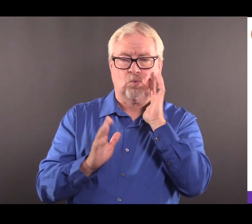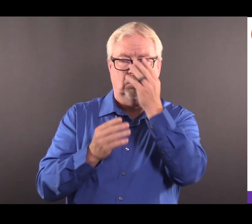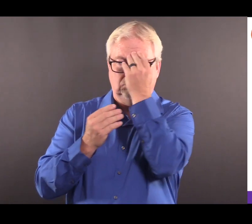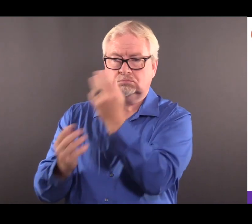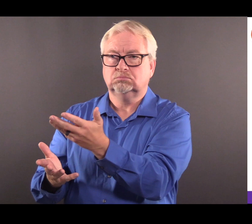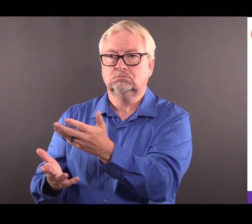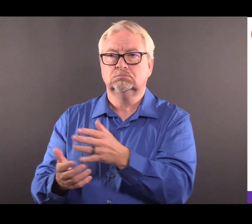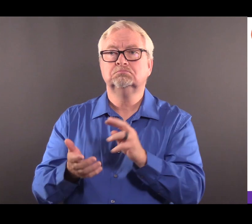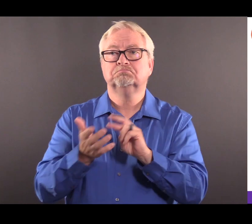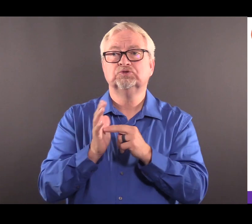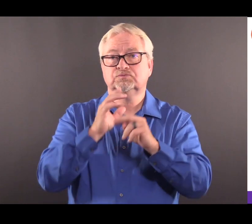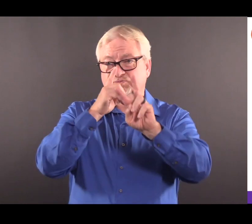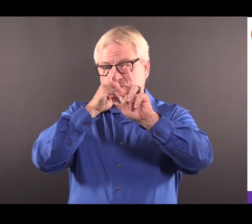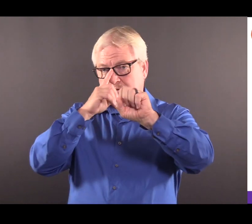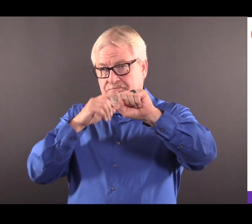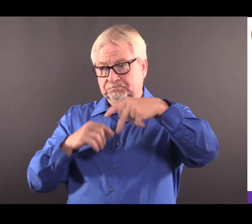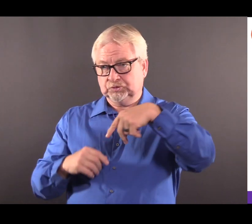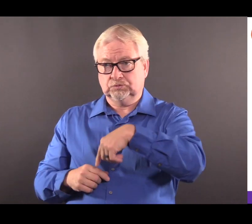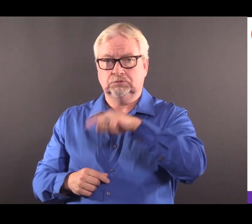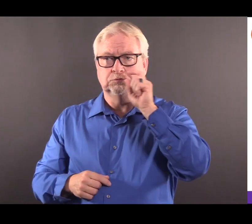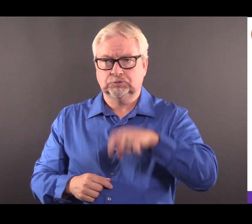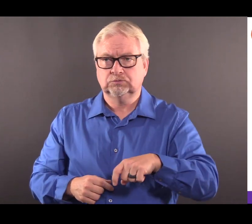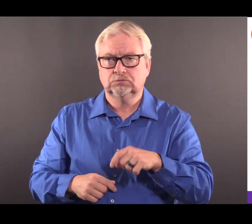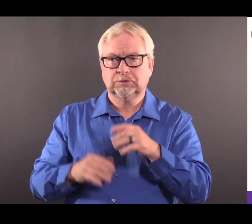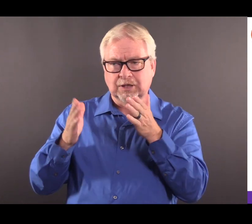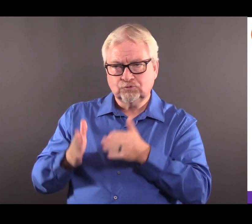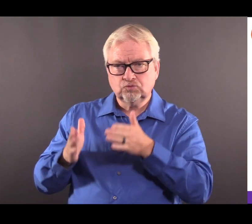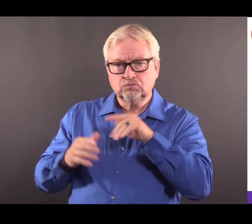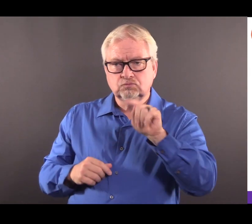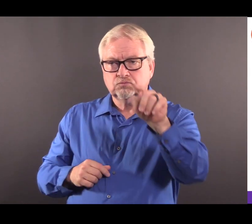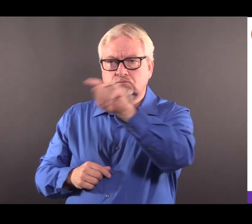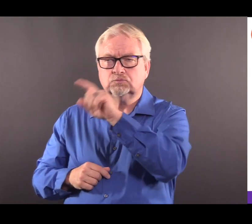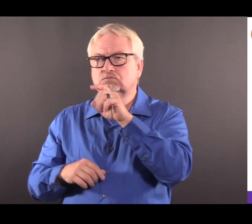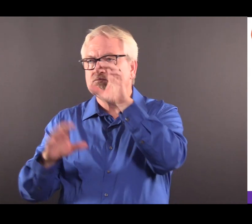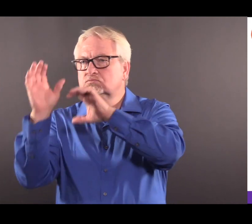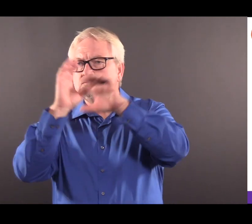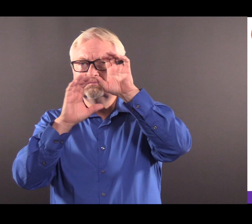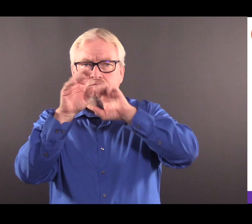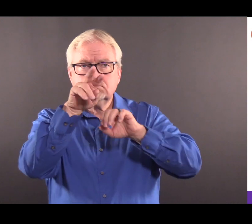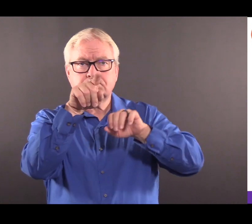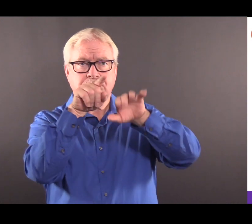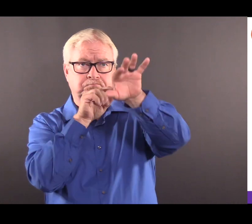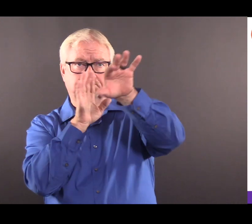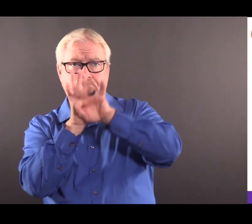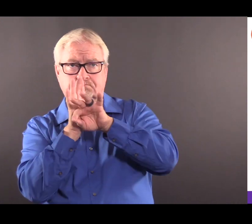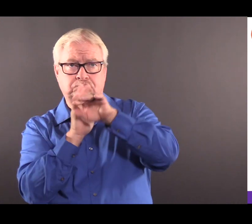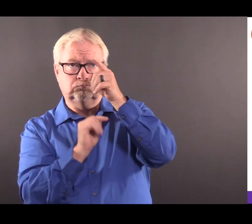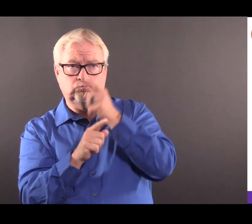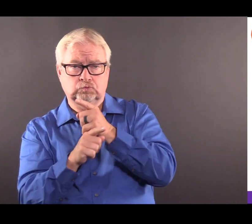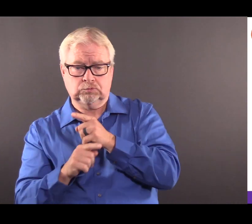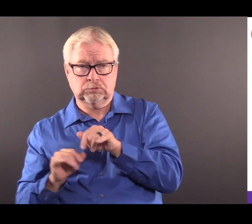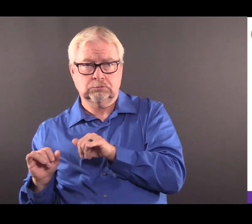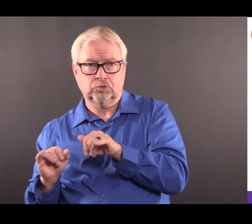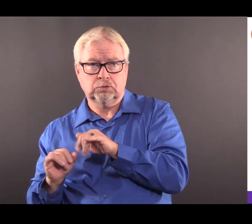standards. This means that VSPs are individually responsible for identifying